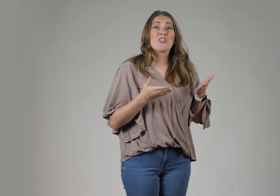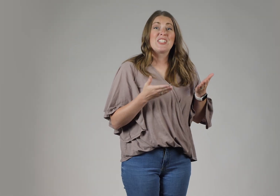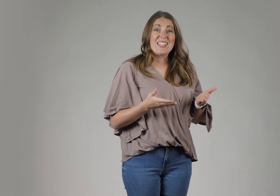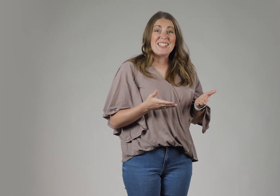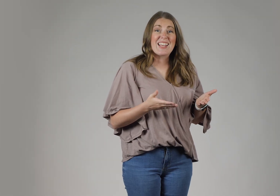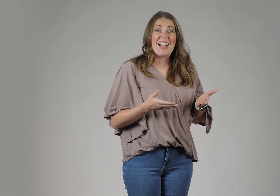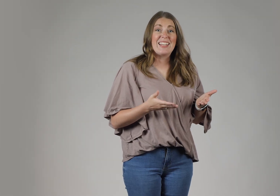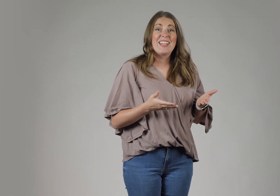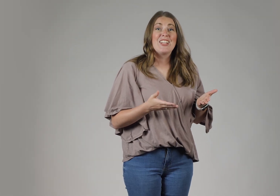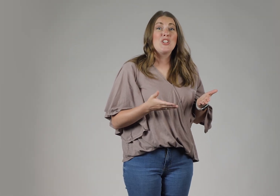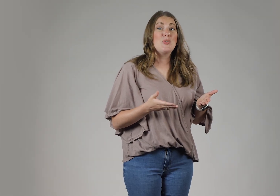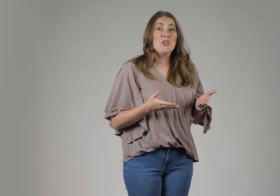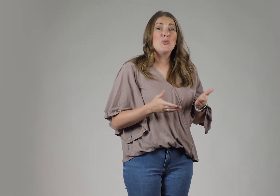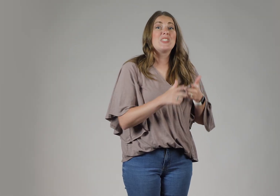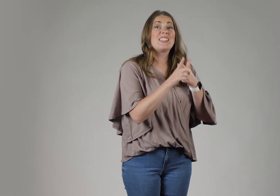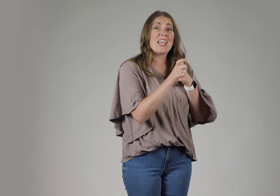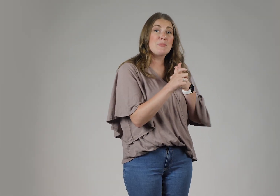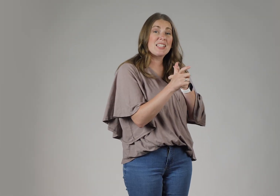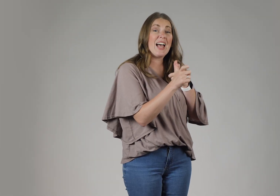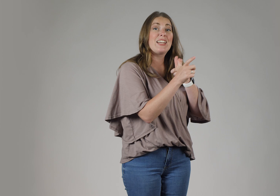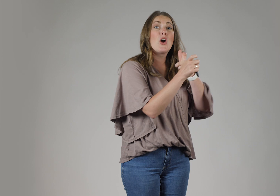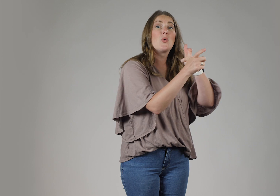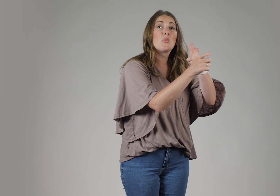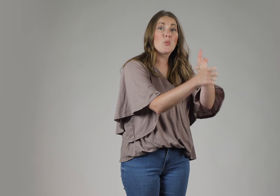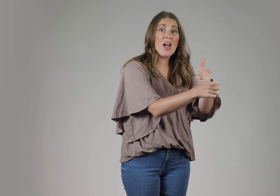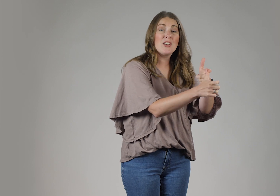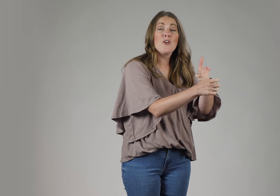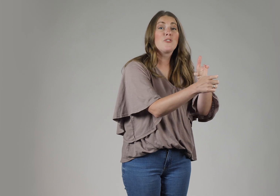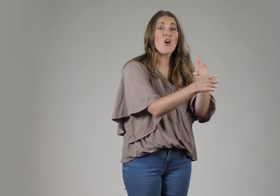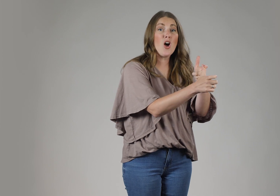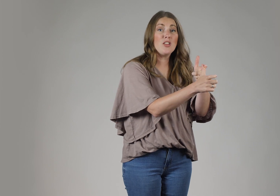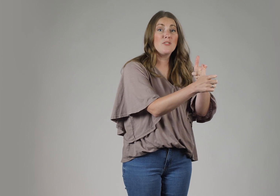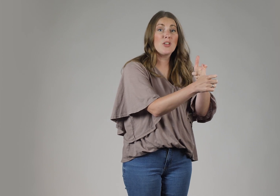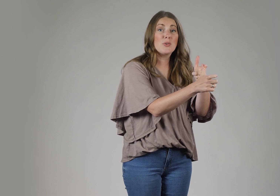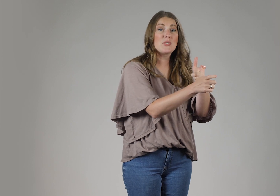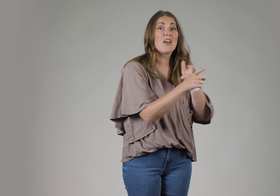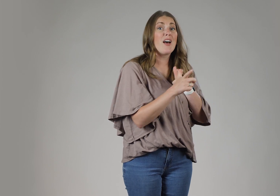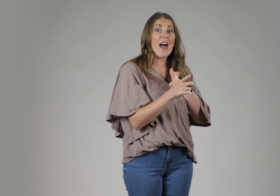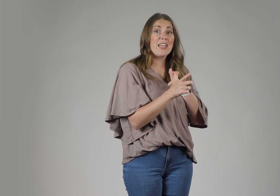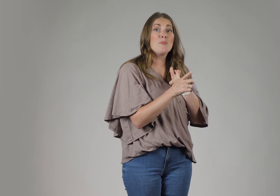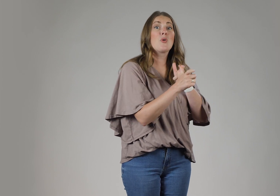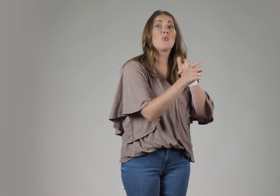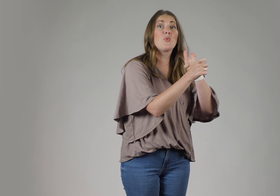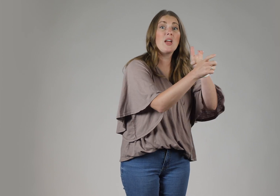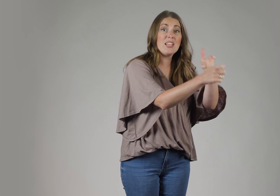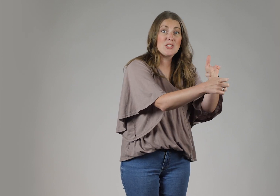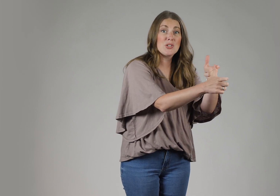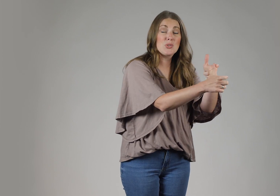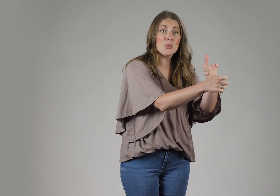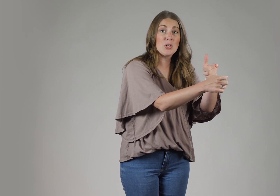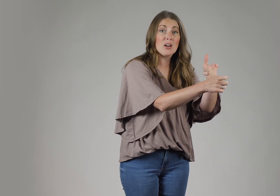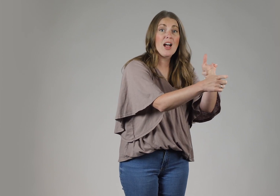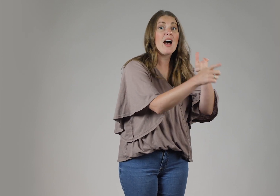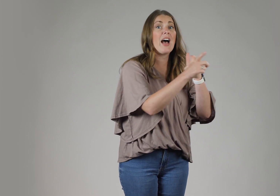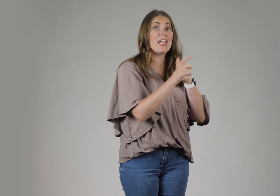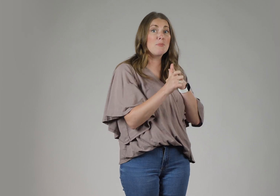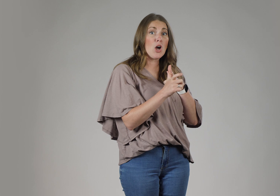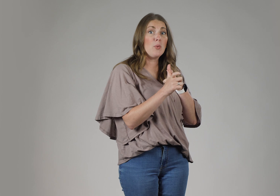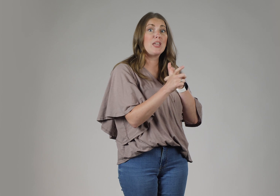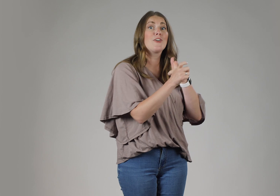C sign, you use the same sign, run, for all of those. I am running to the store. I am going